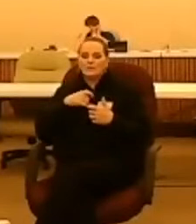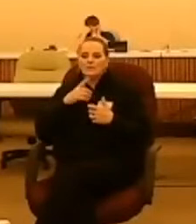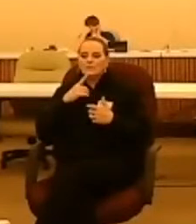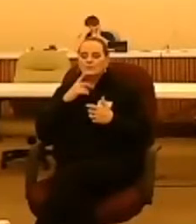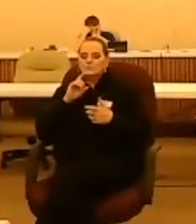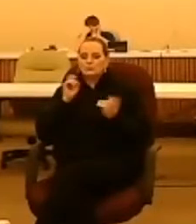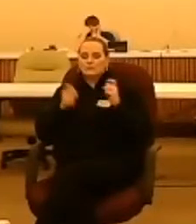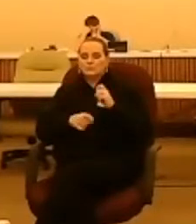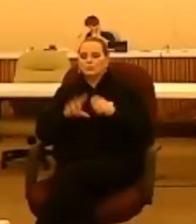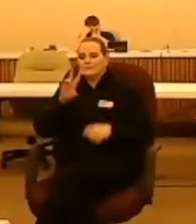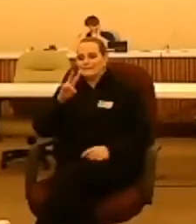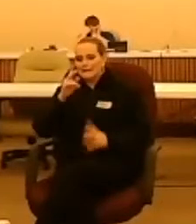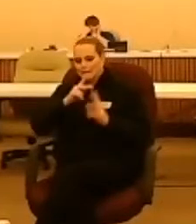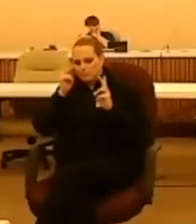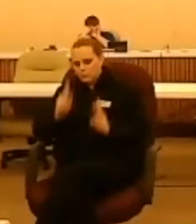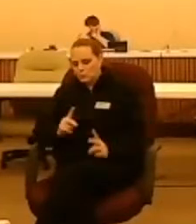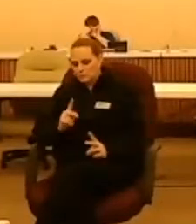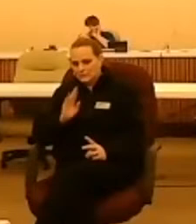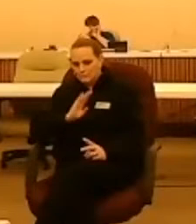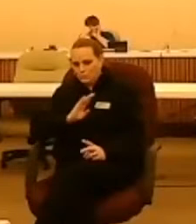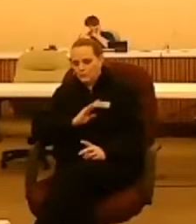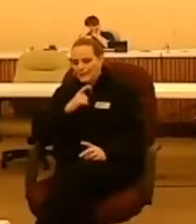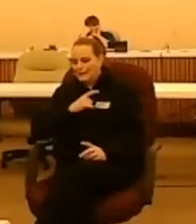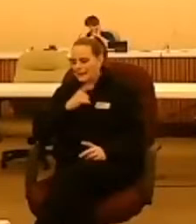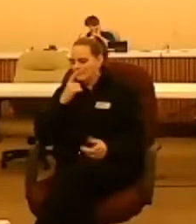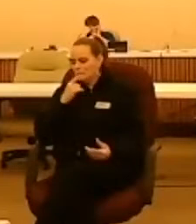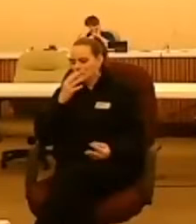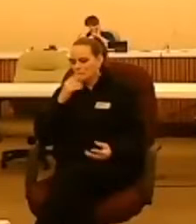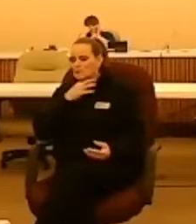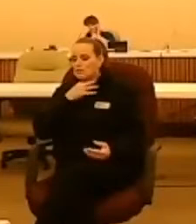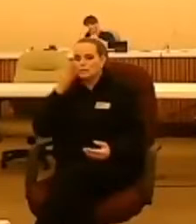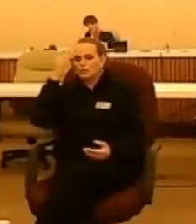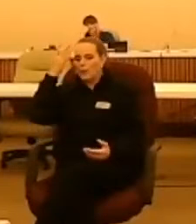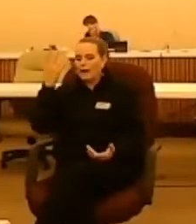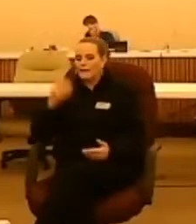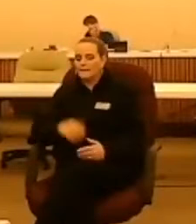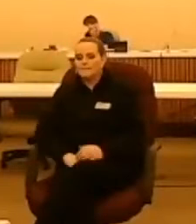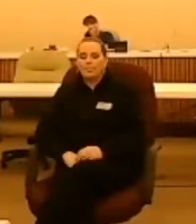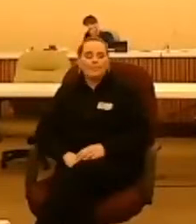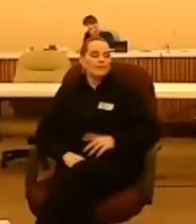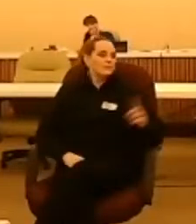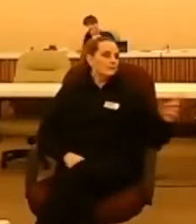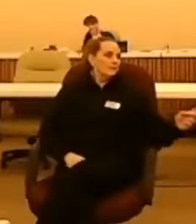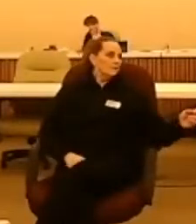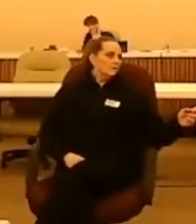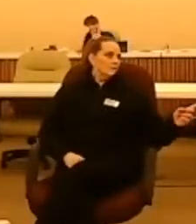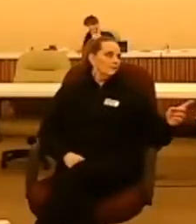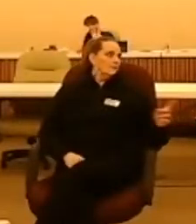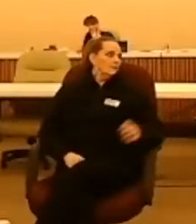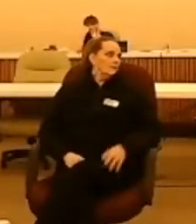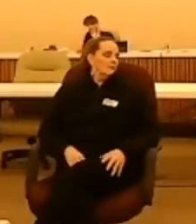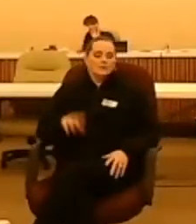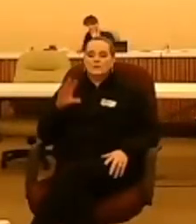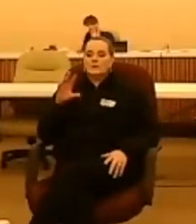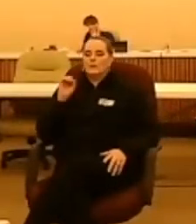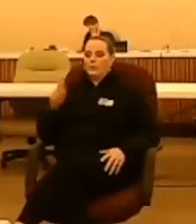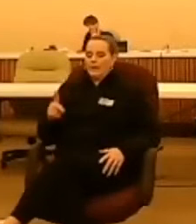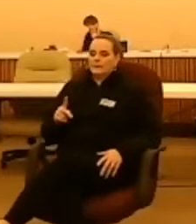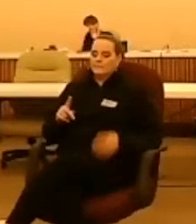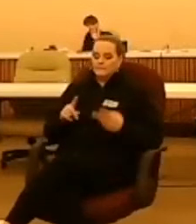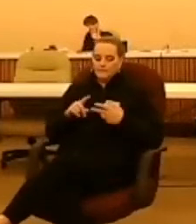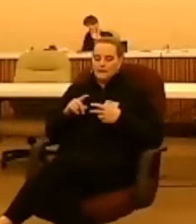and I was just wondering what the thinking was there. Thank you. Don, go ahead. Okay.